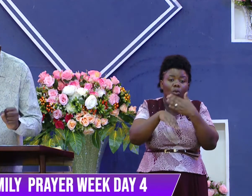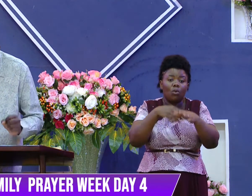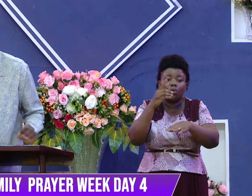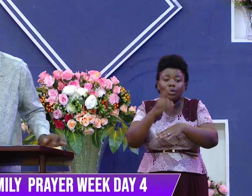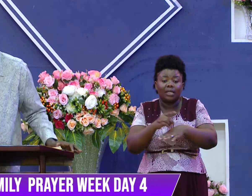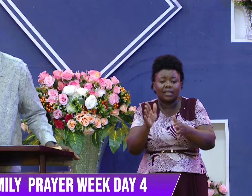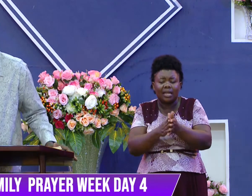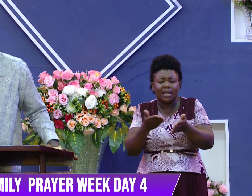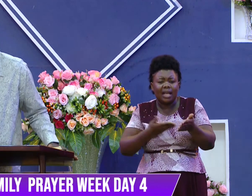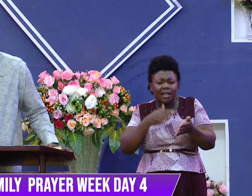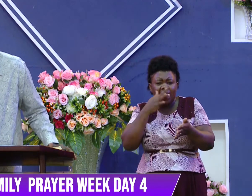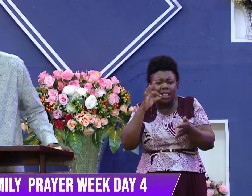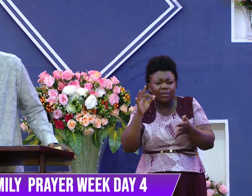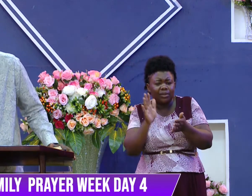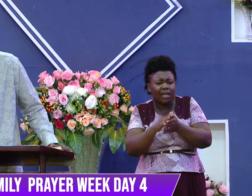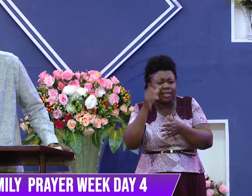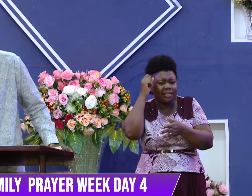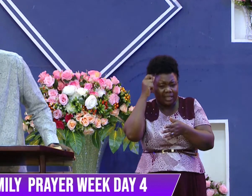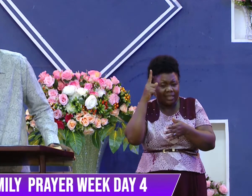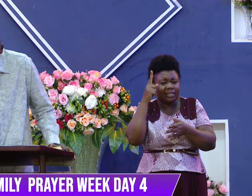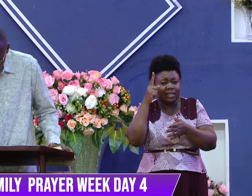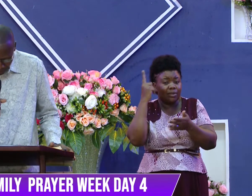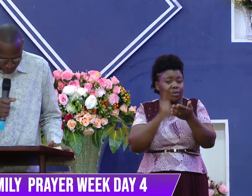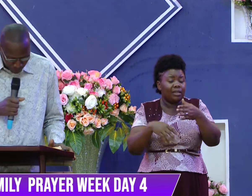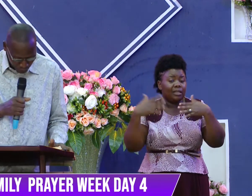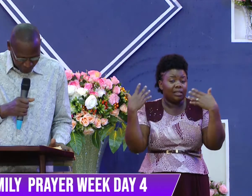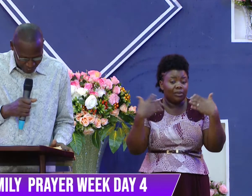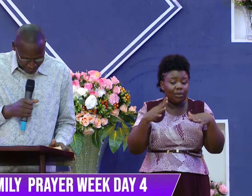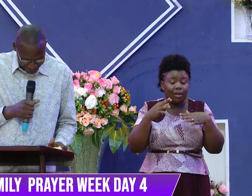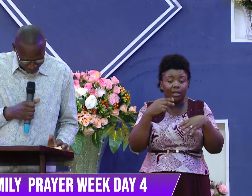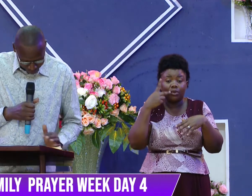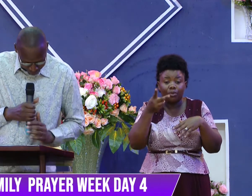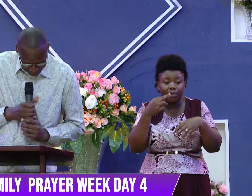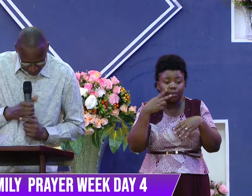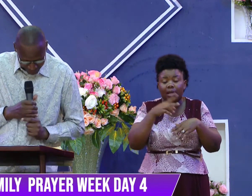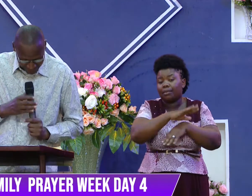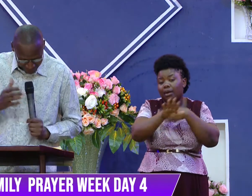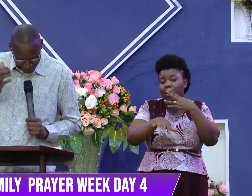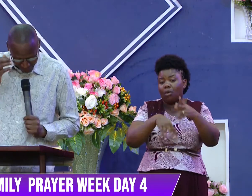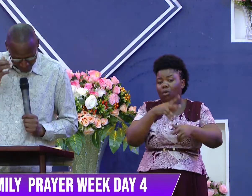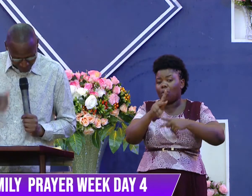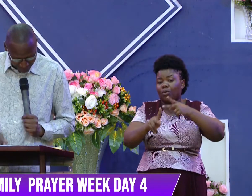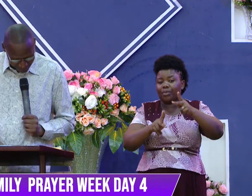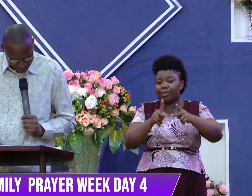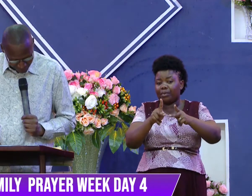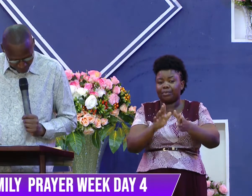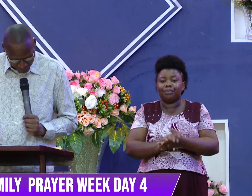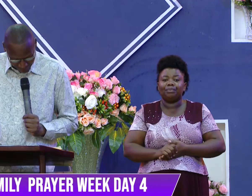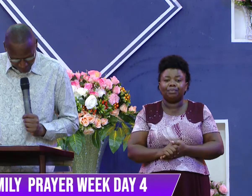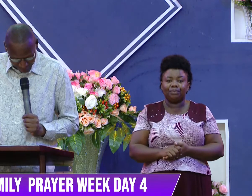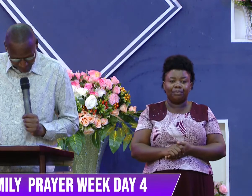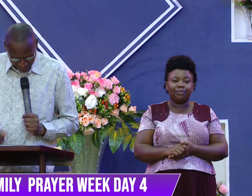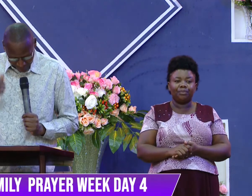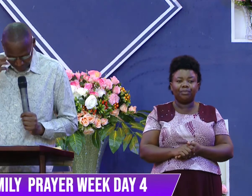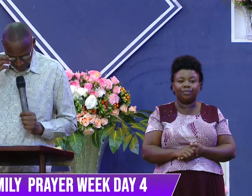6. That that let your conversation be always full